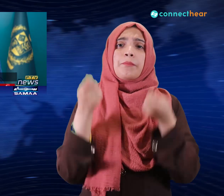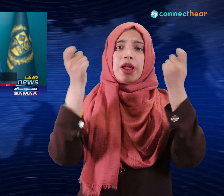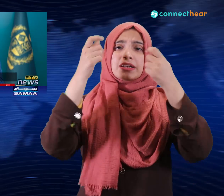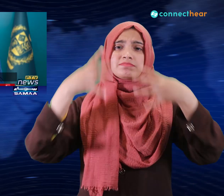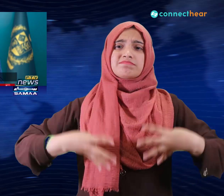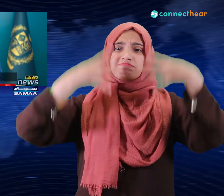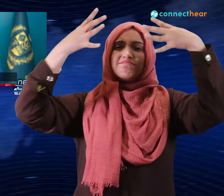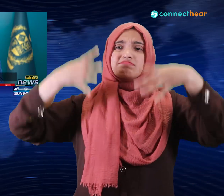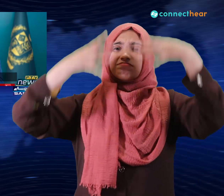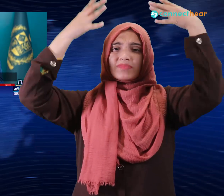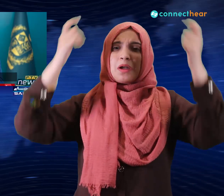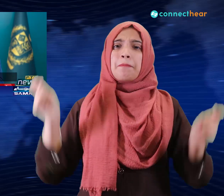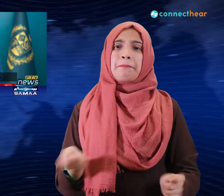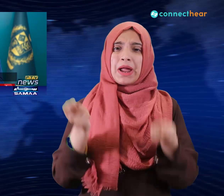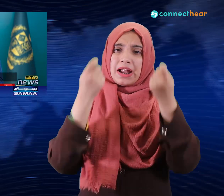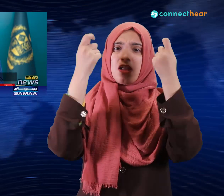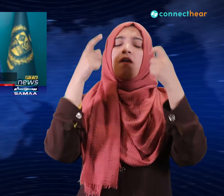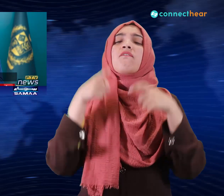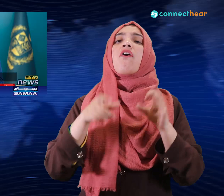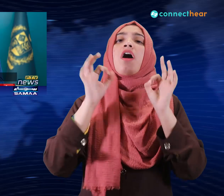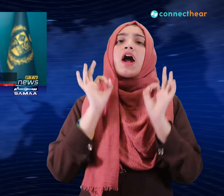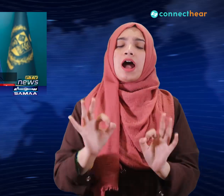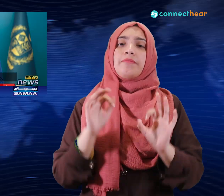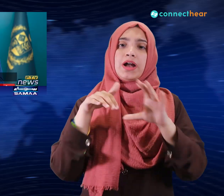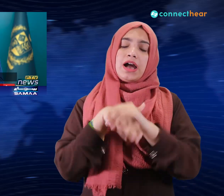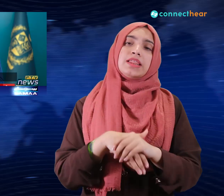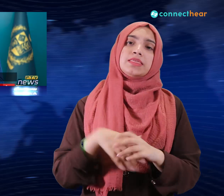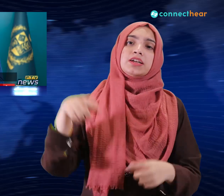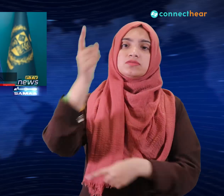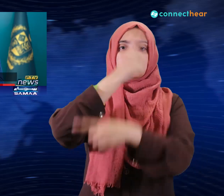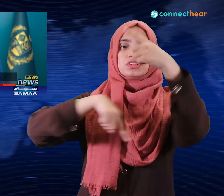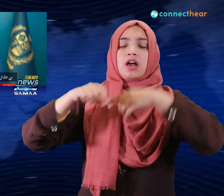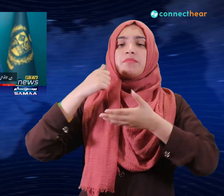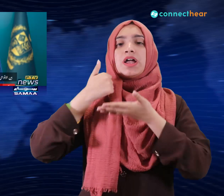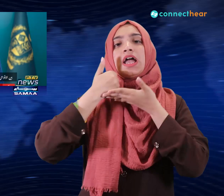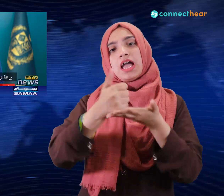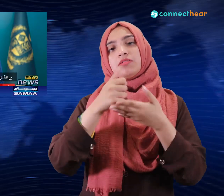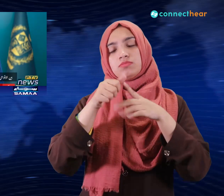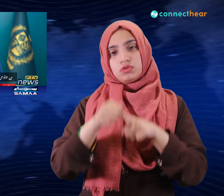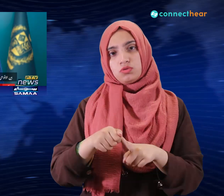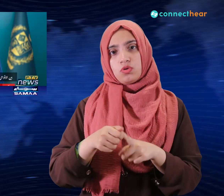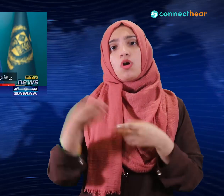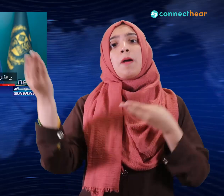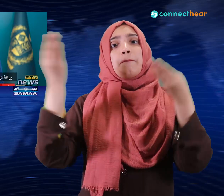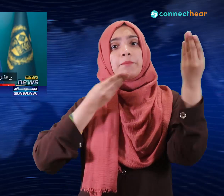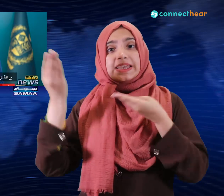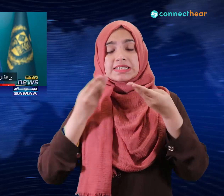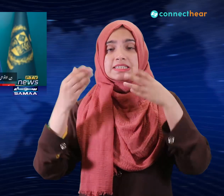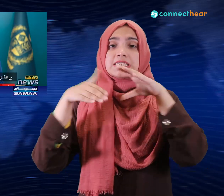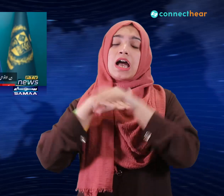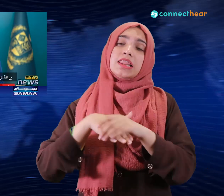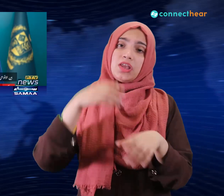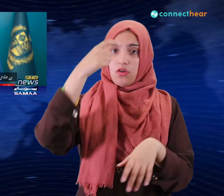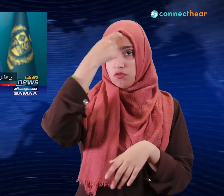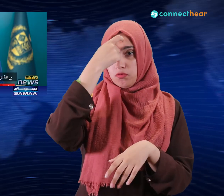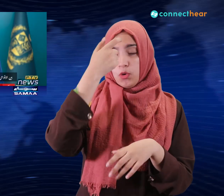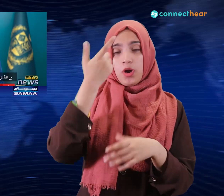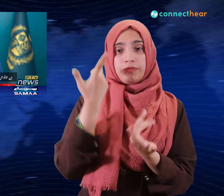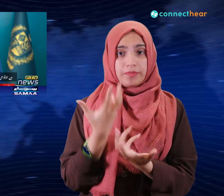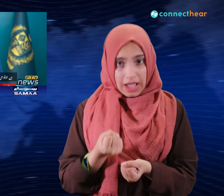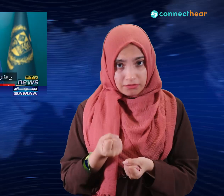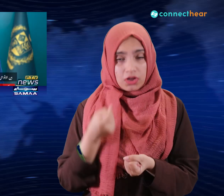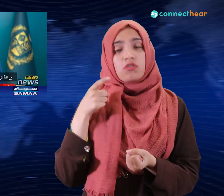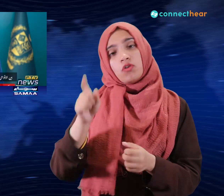architecture need to be addressed comprehensively and urgently. The international trade regime must provide